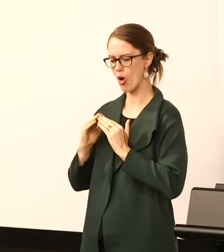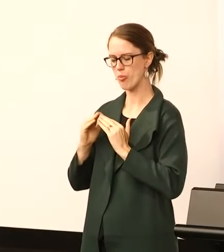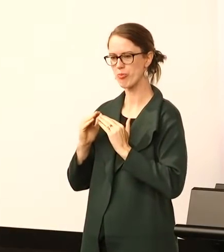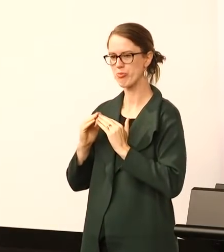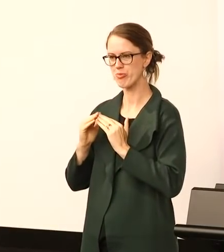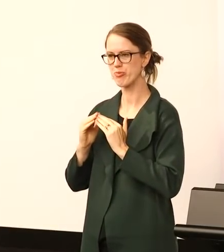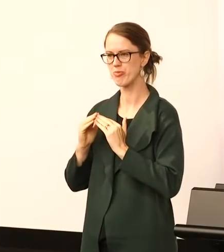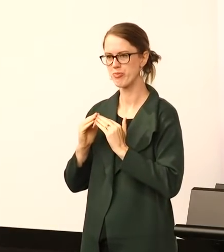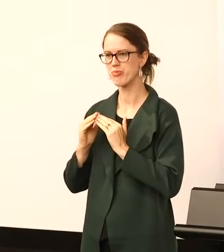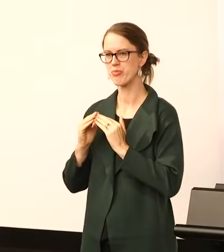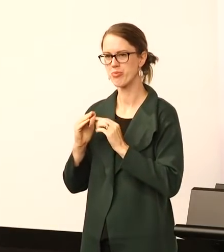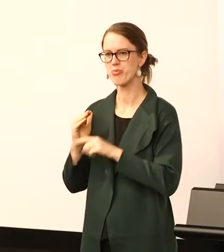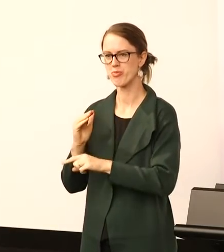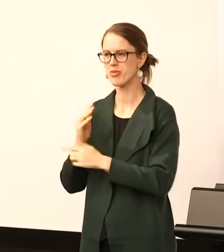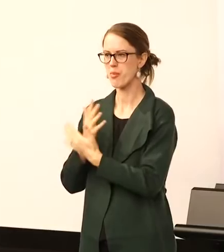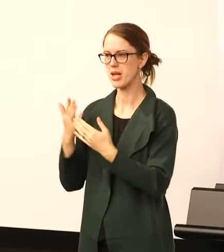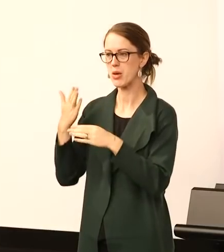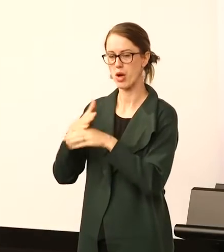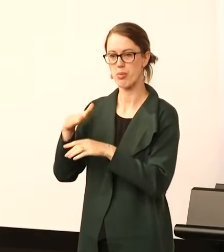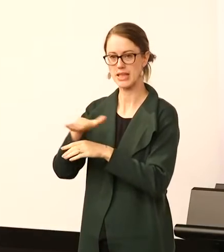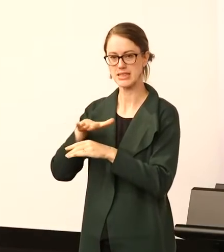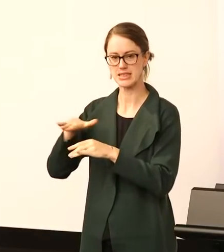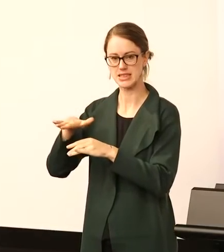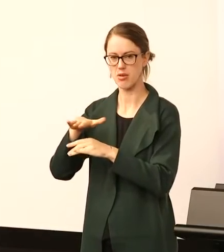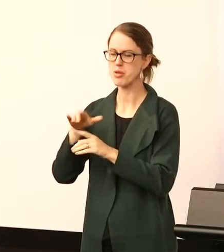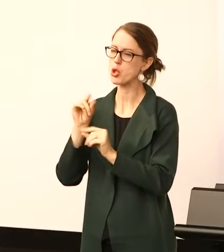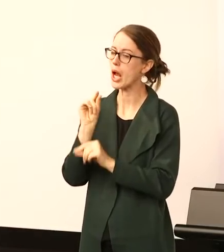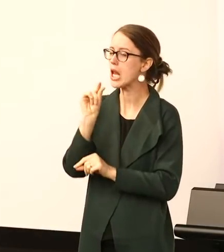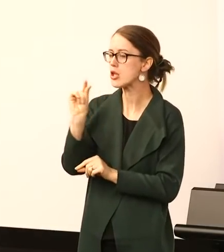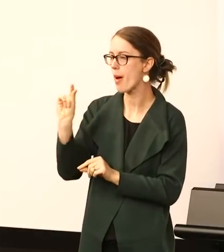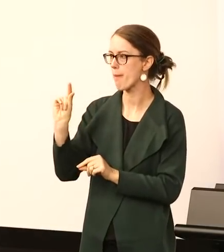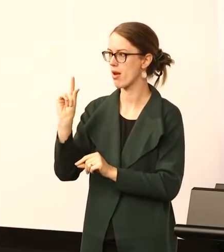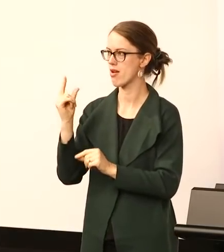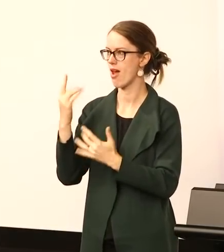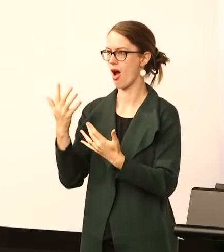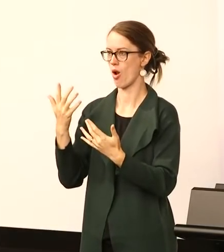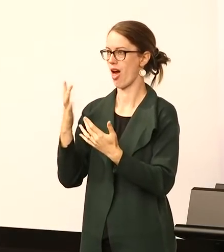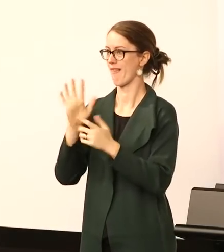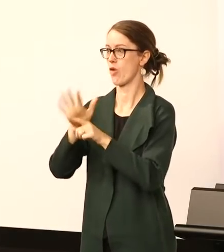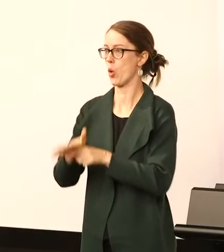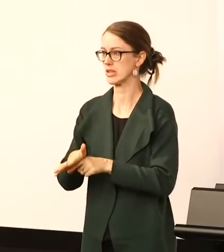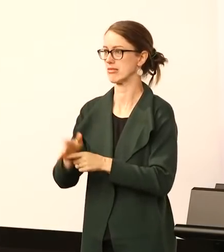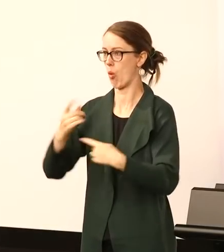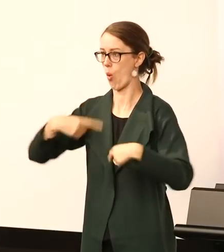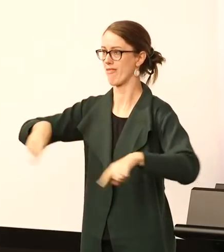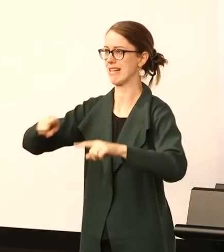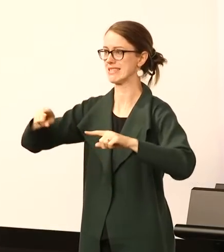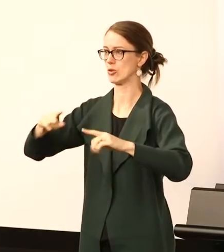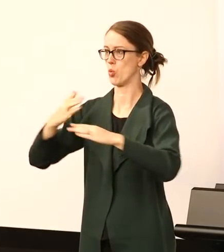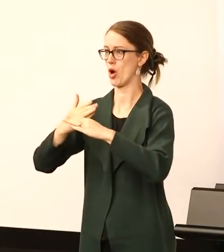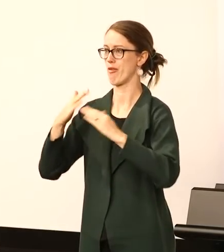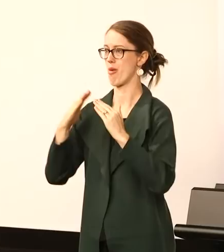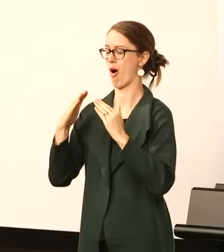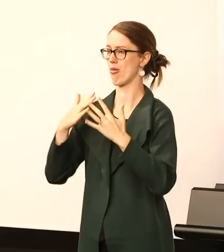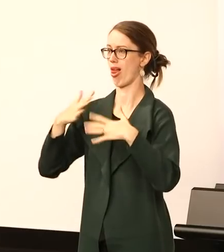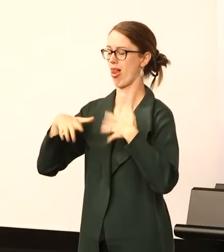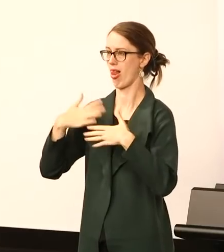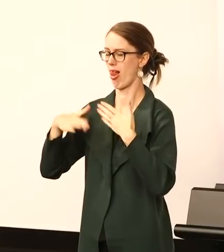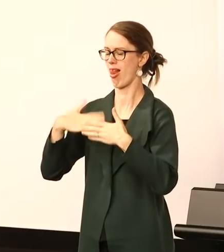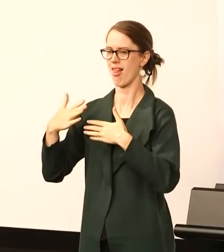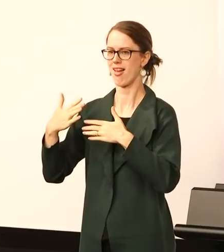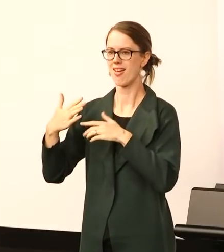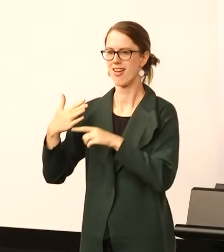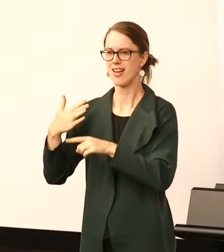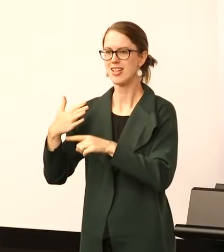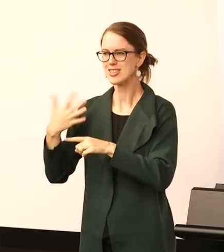something that many workplaces have been doing at the margins, and now we've had a sort of a forced experience of it through alert level 4,